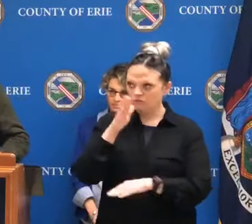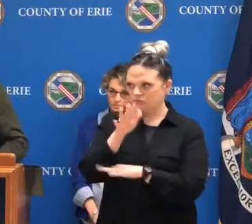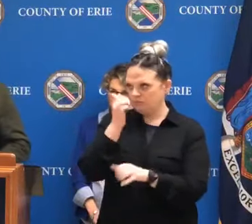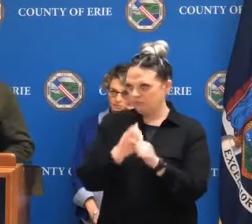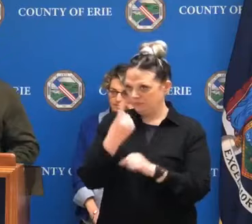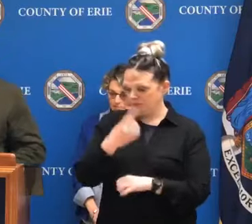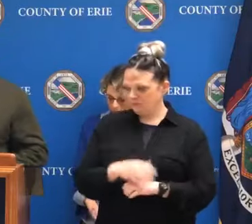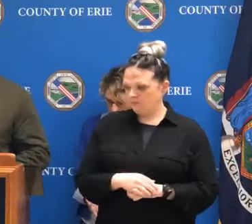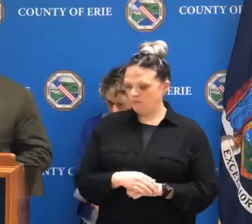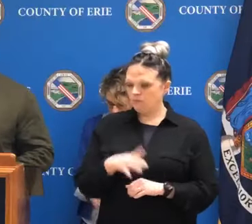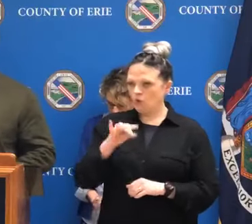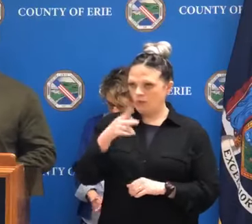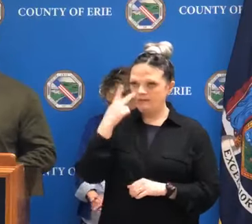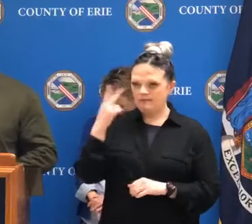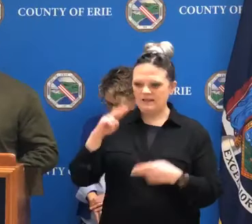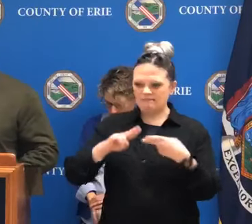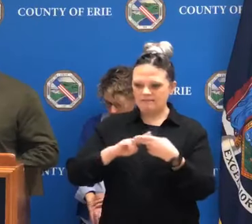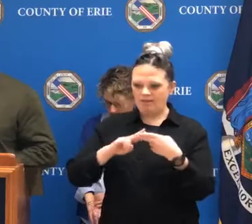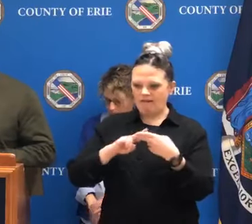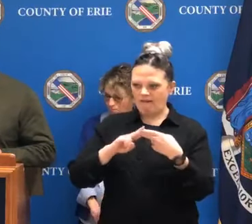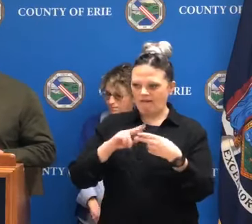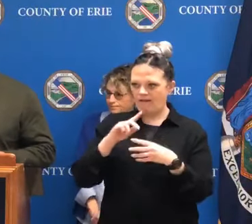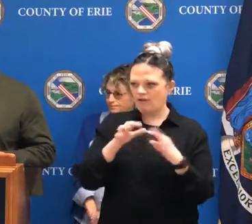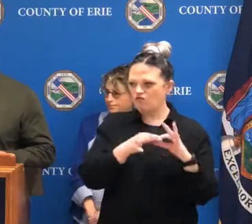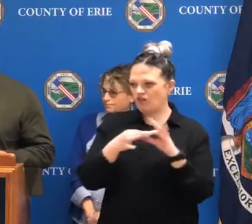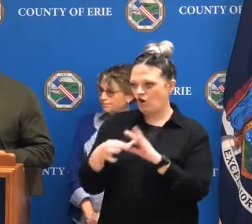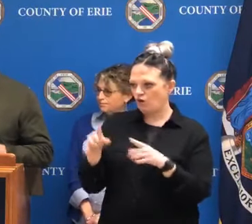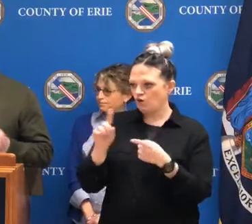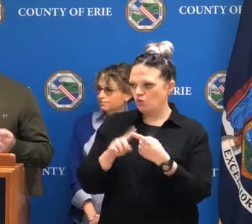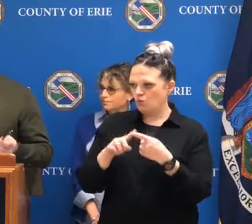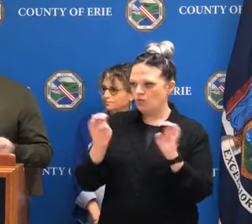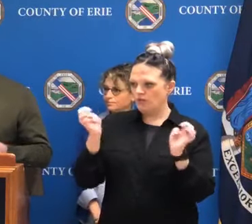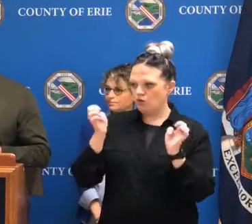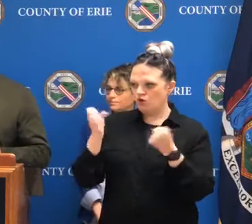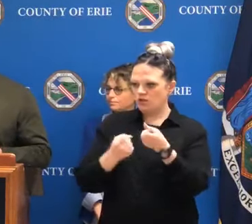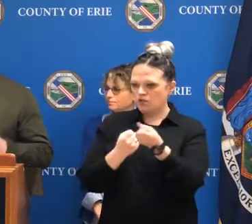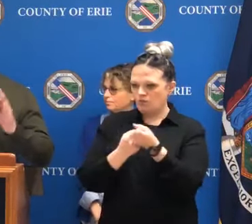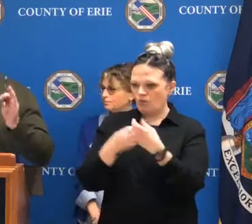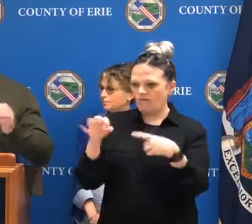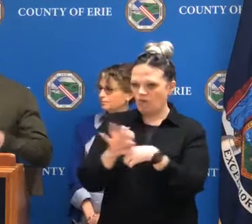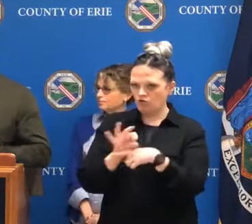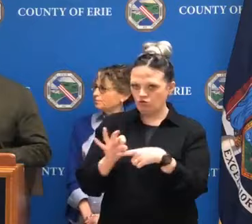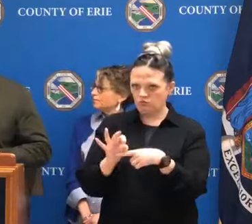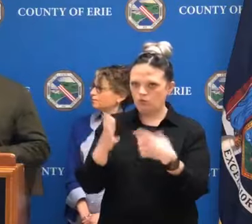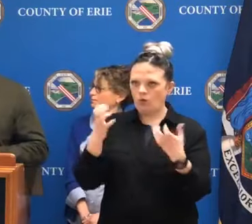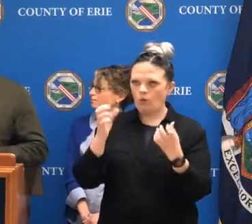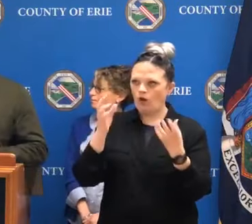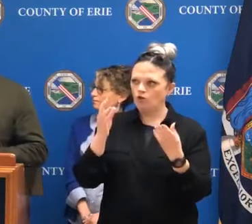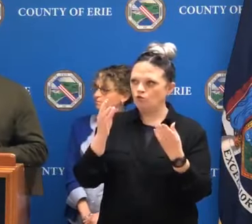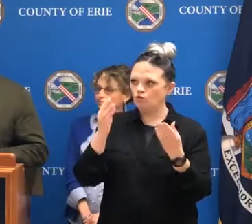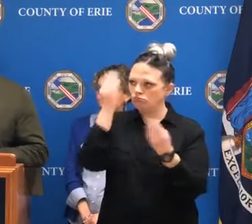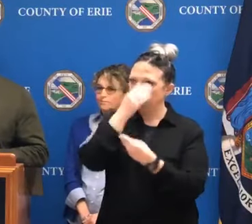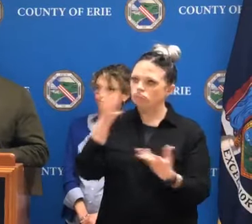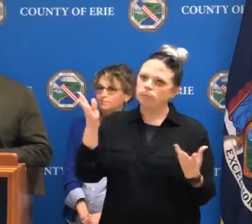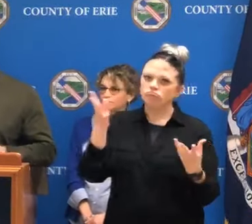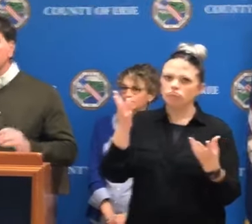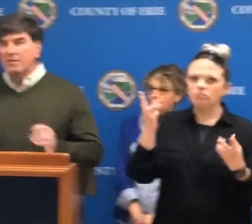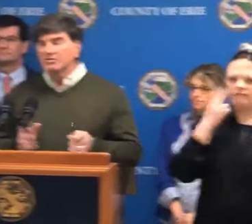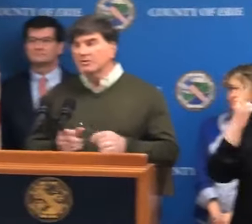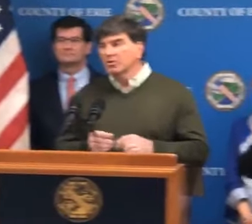everybody. You did see a slide a little bit earlier with regards to emergency support functions, and I just wanted to provide a visual for that because I